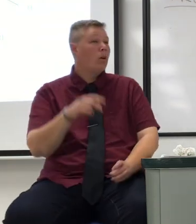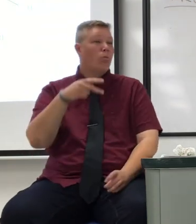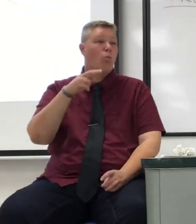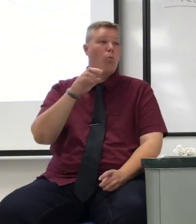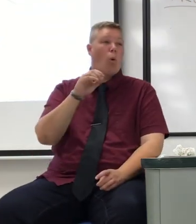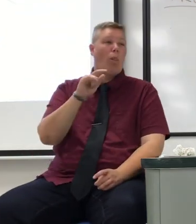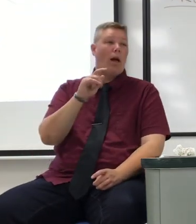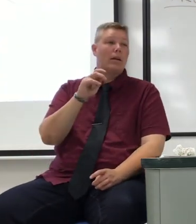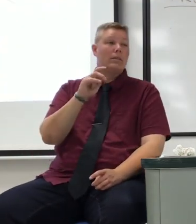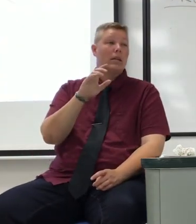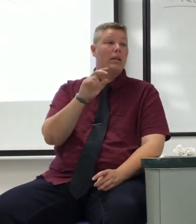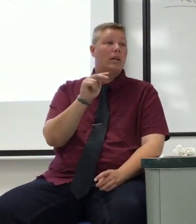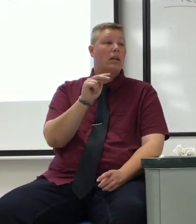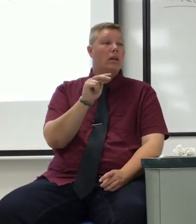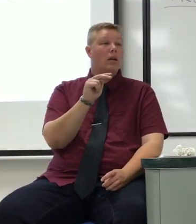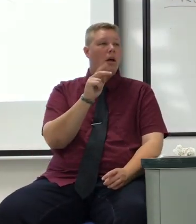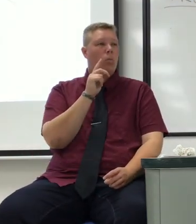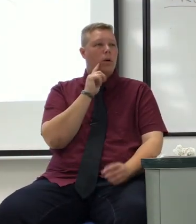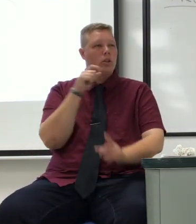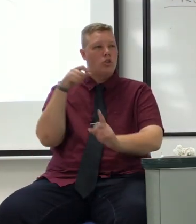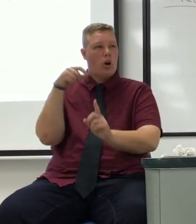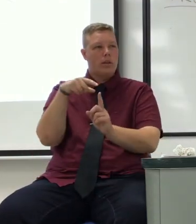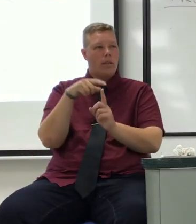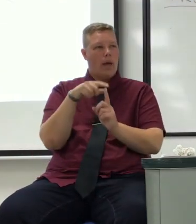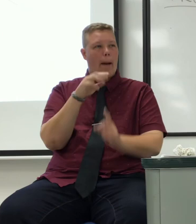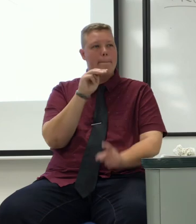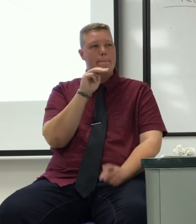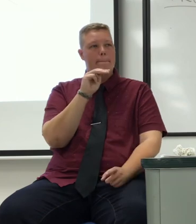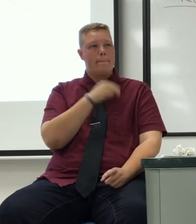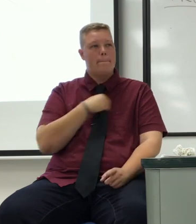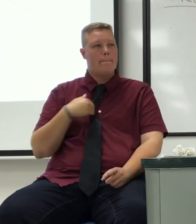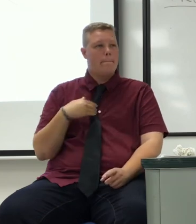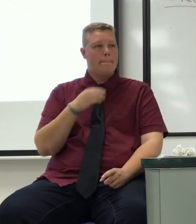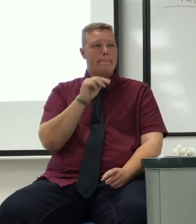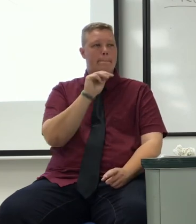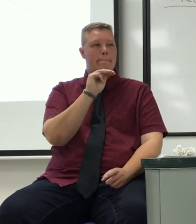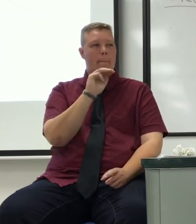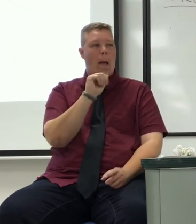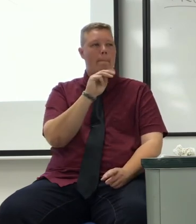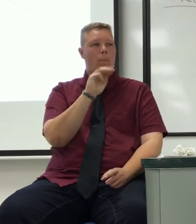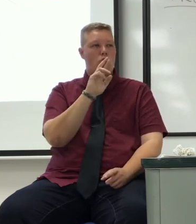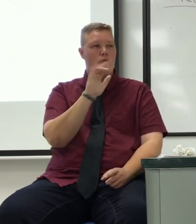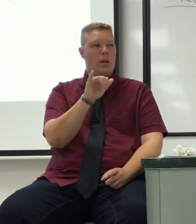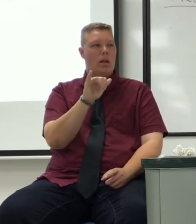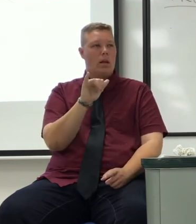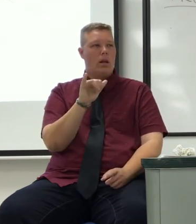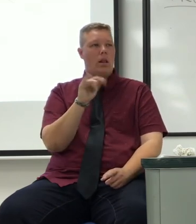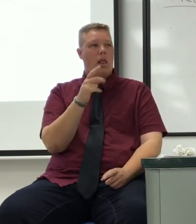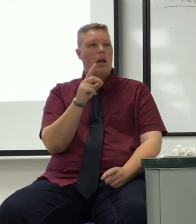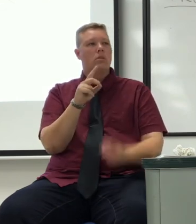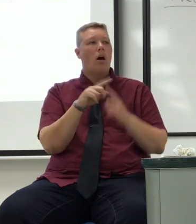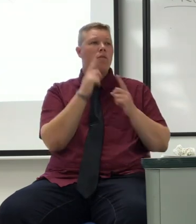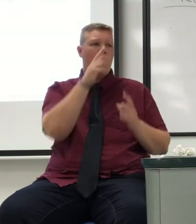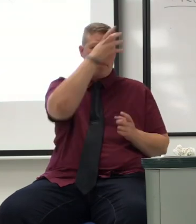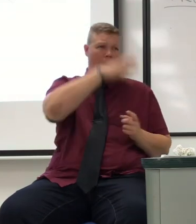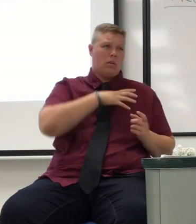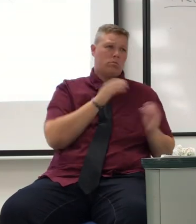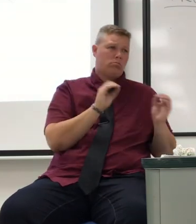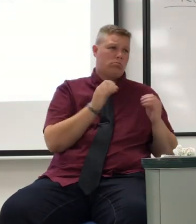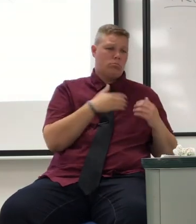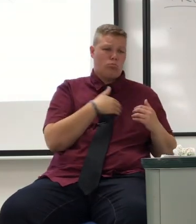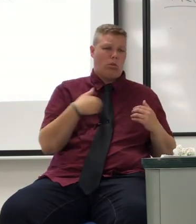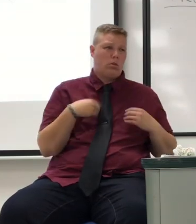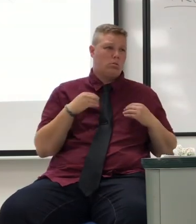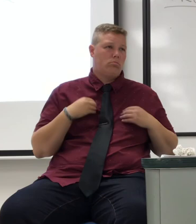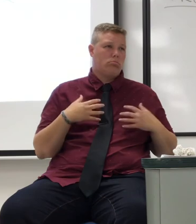Prolactin, when it targets the mammary glands, we're going to talk about only for the female. For males, there's no breast development, not really a